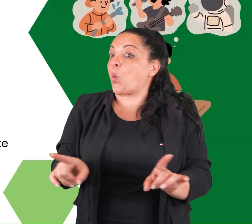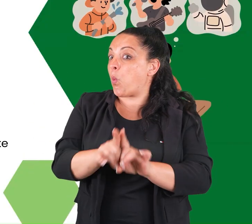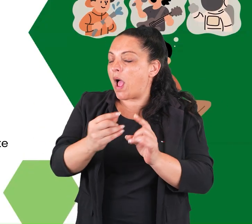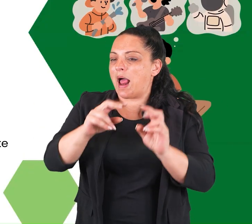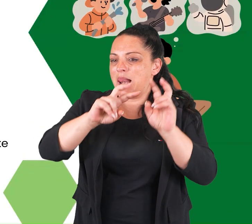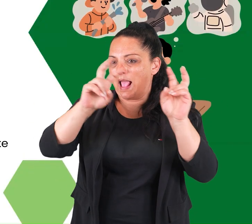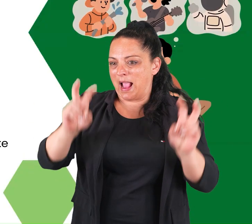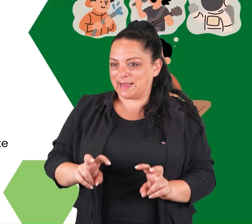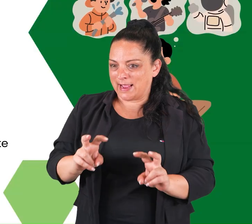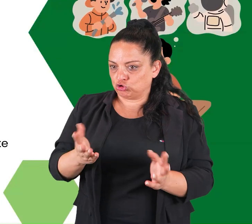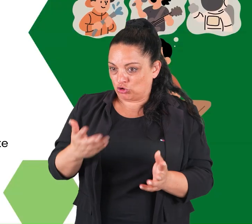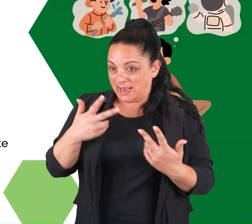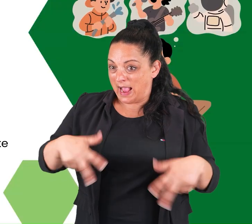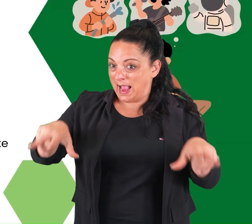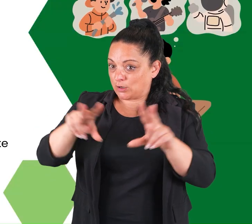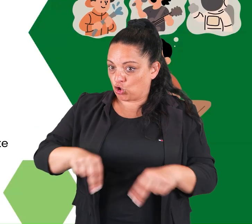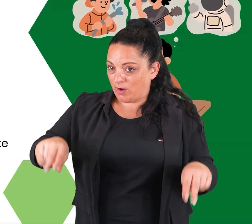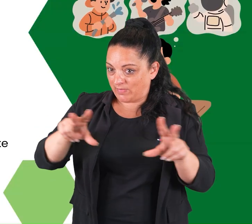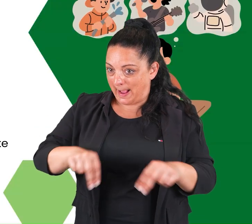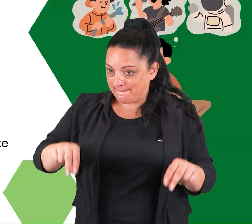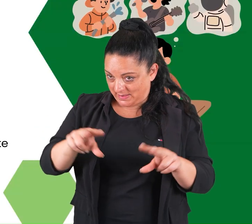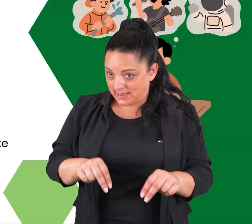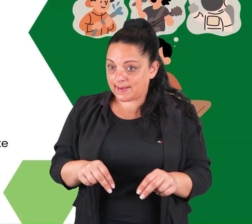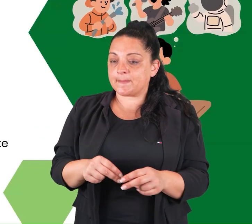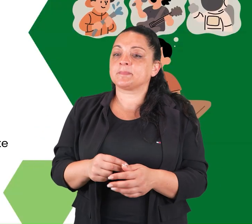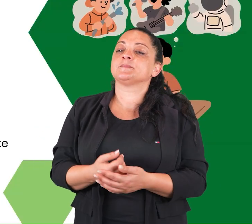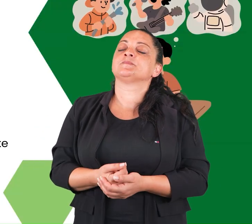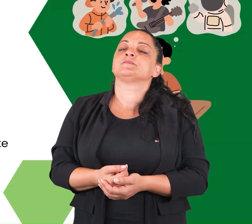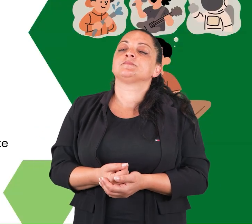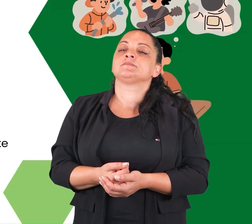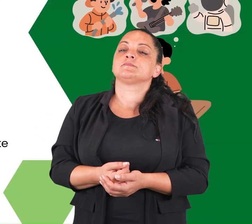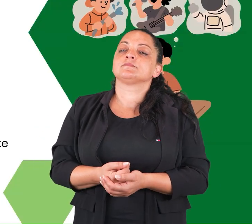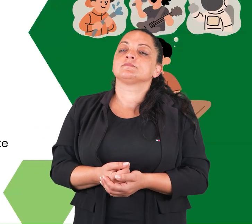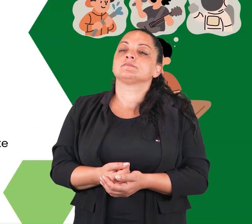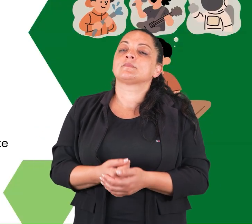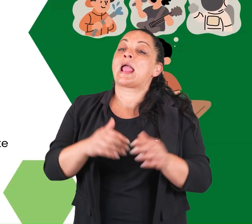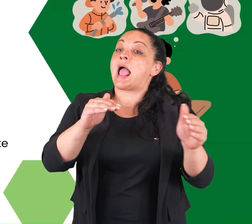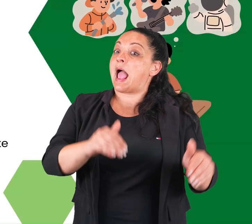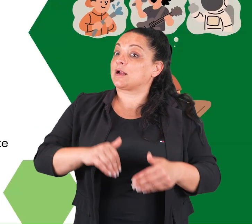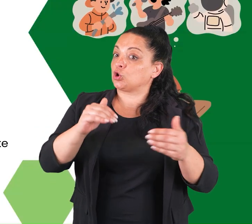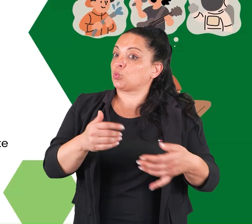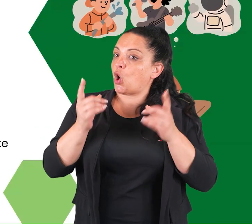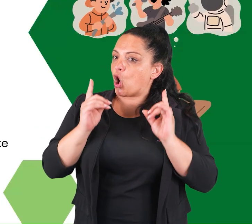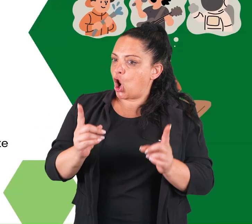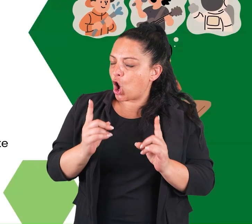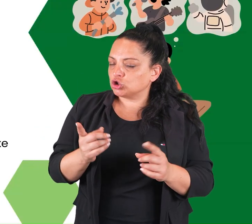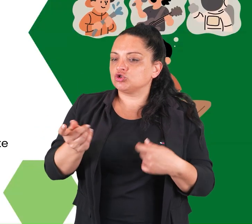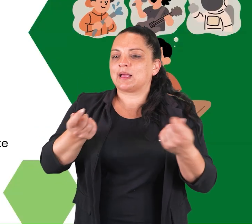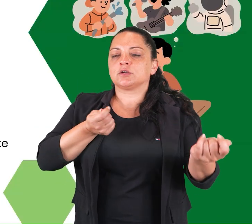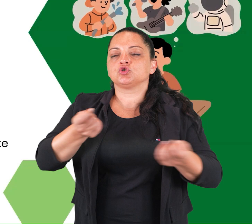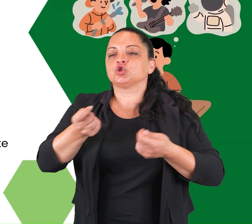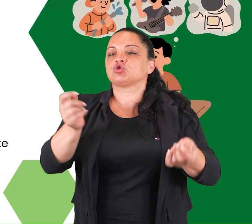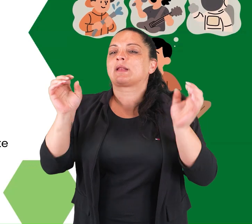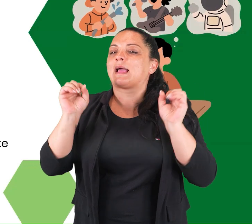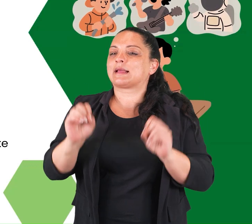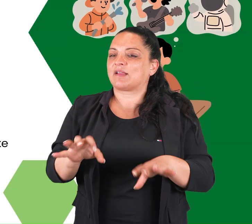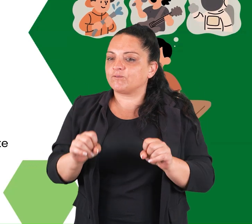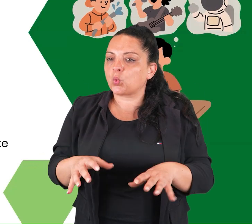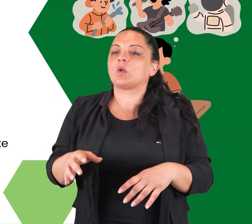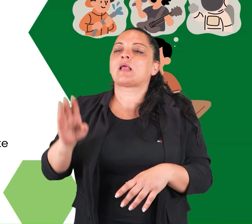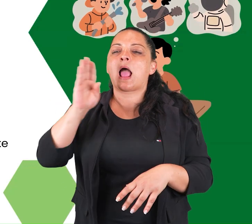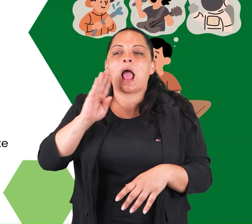these green jobs, like renewable energy, eco-agriculture, waste management,